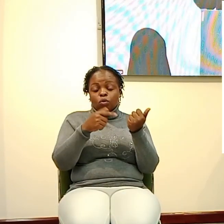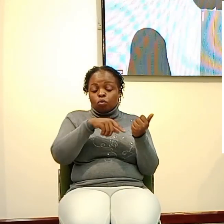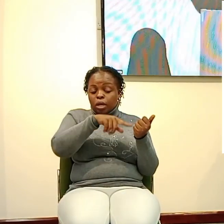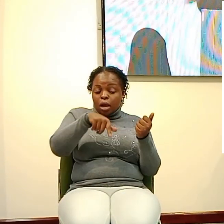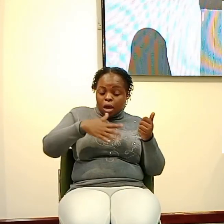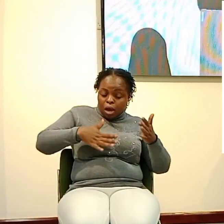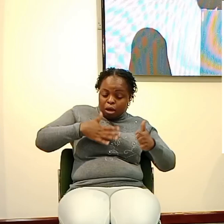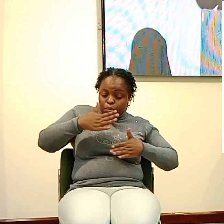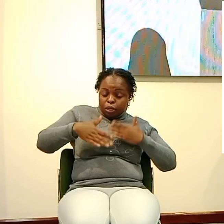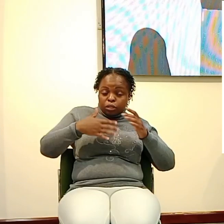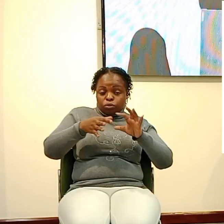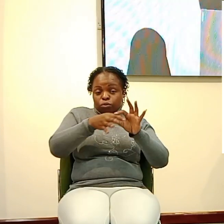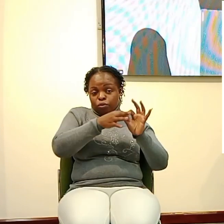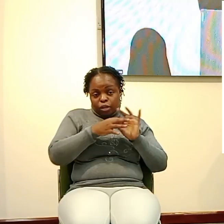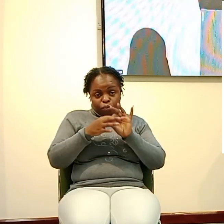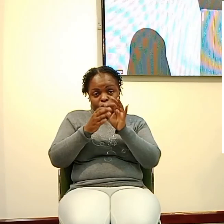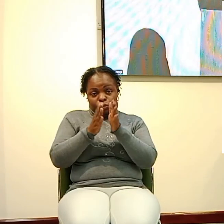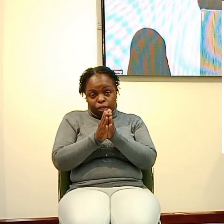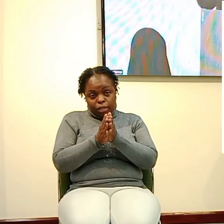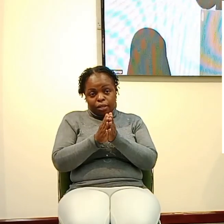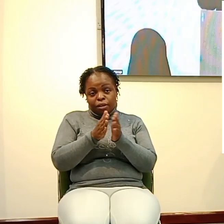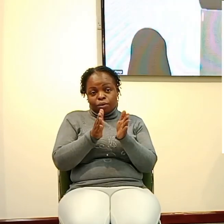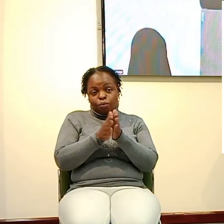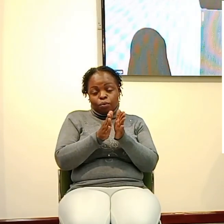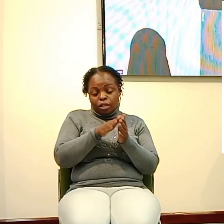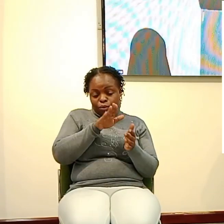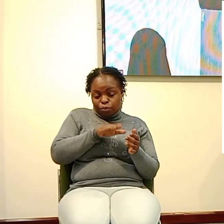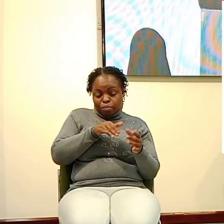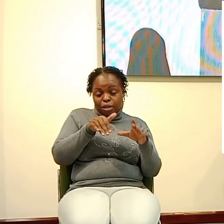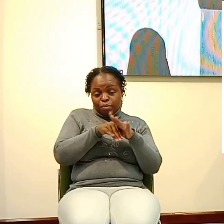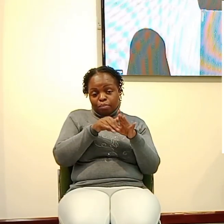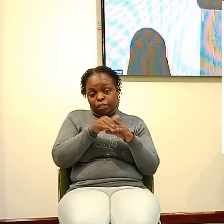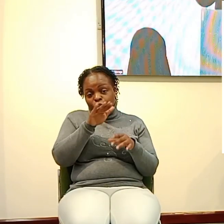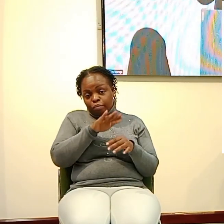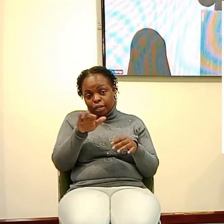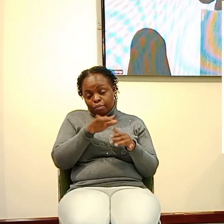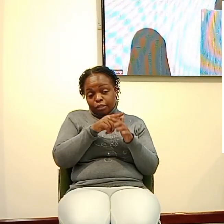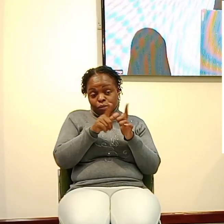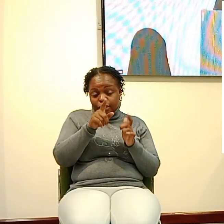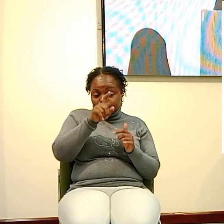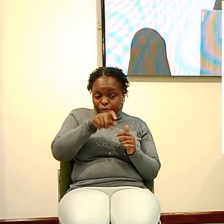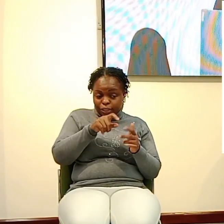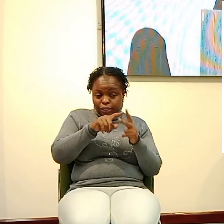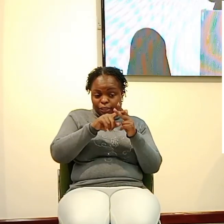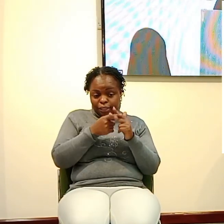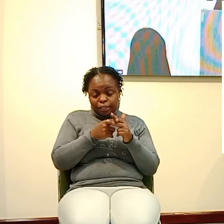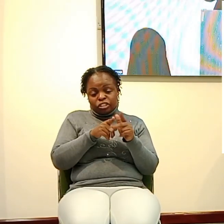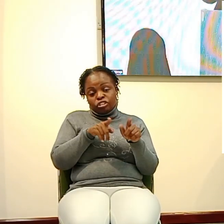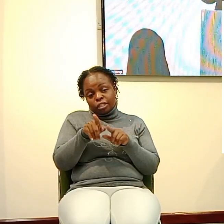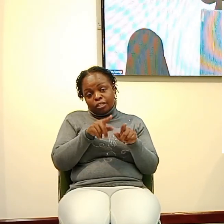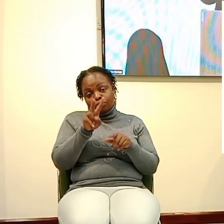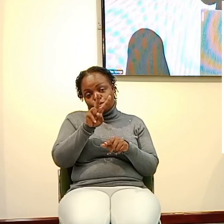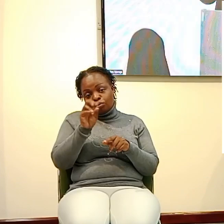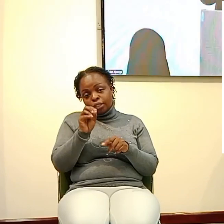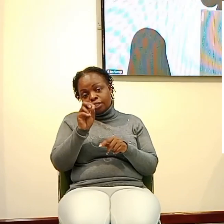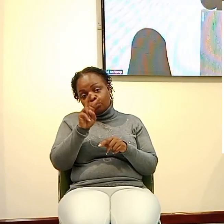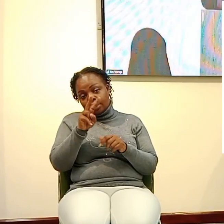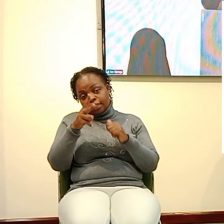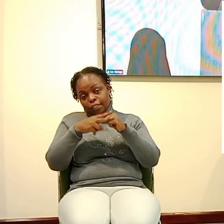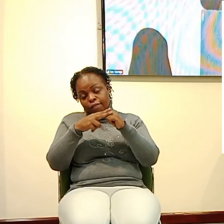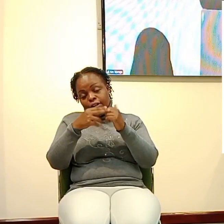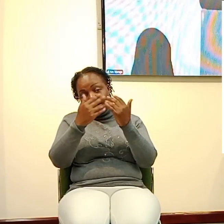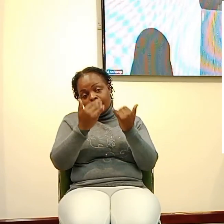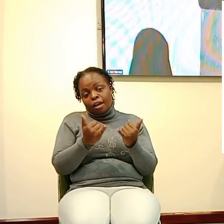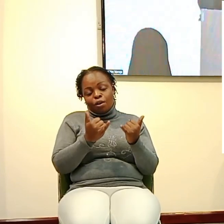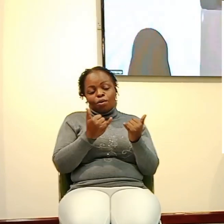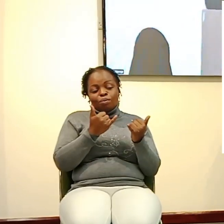happy to collaborate together with the women members of parliament, but we must start the journey to 2027 now.